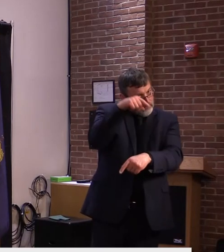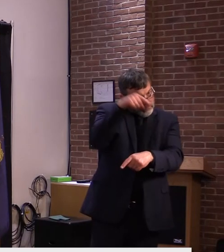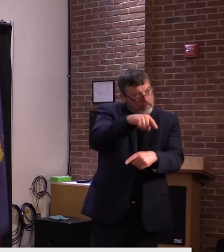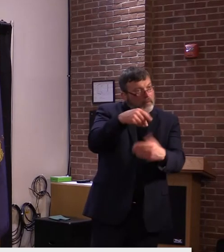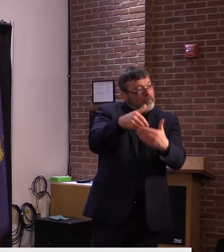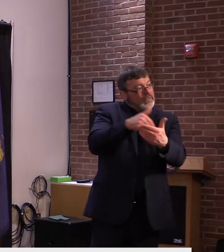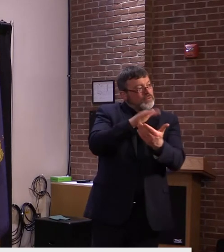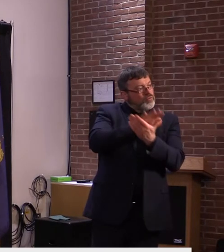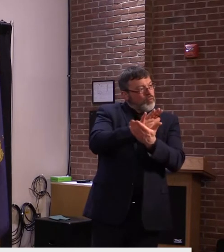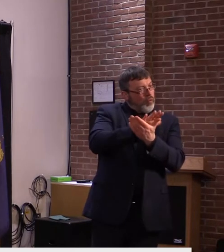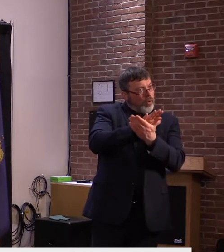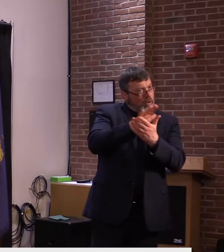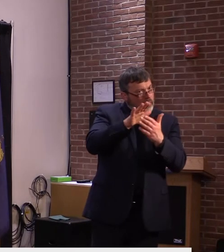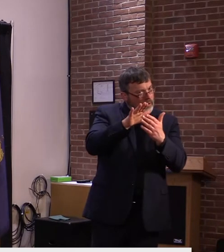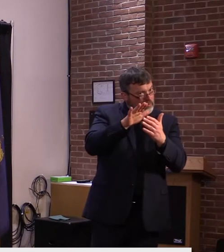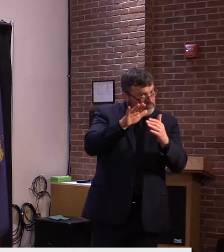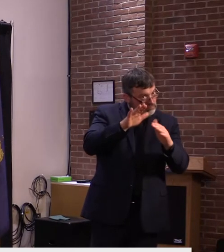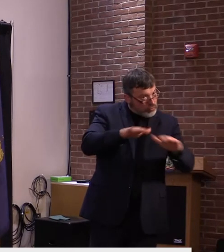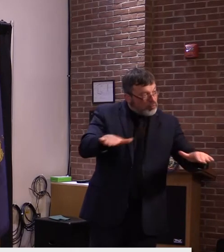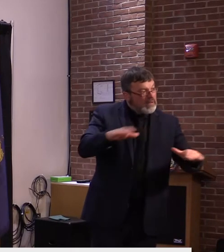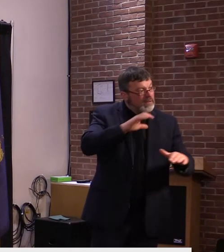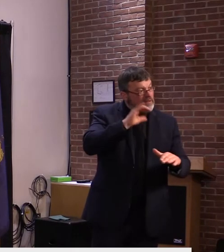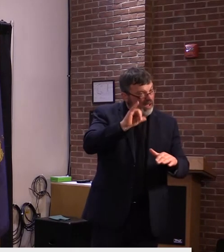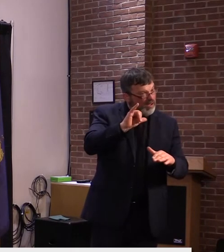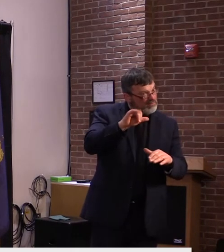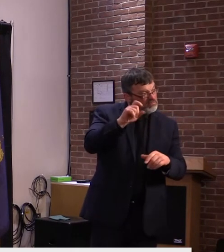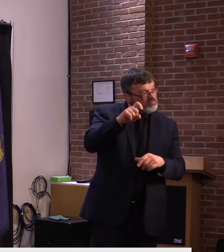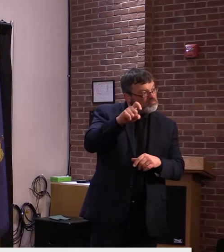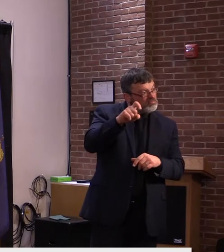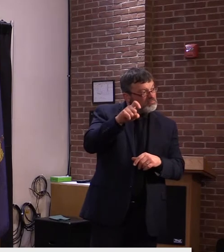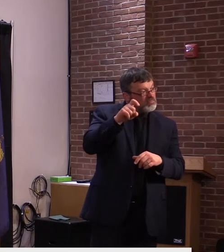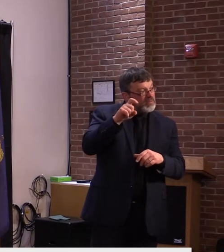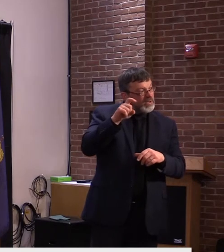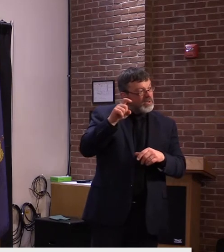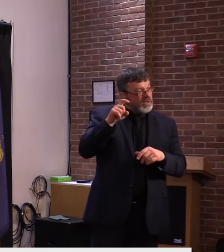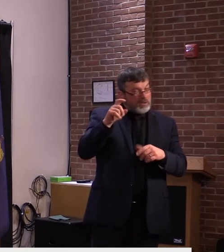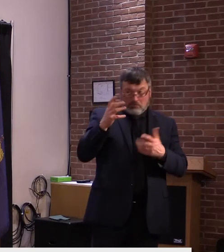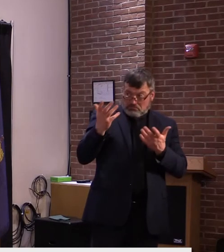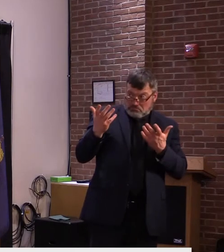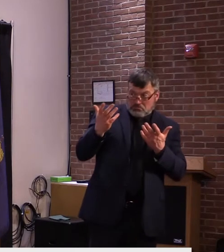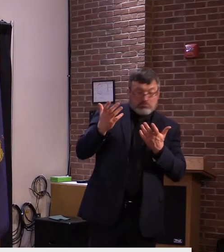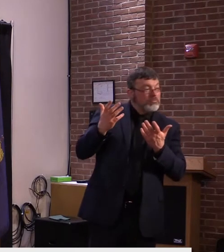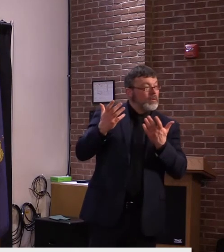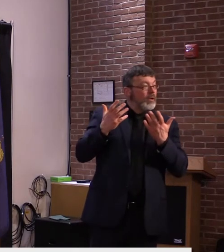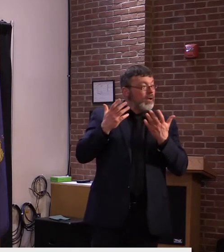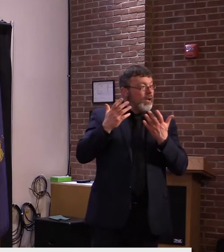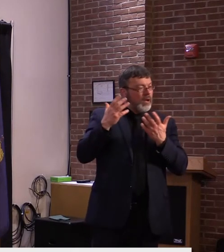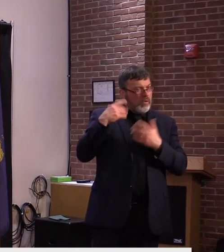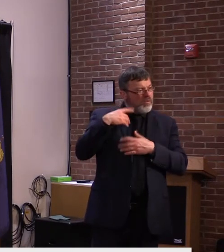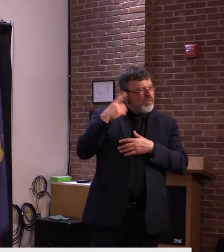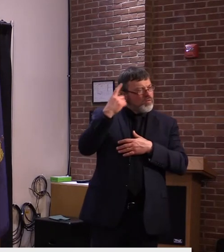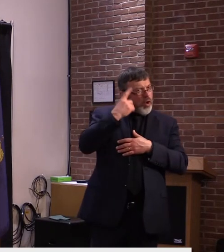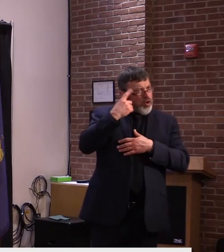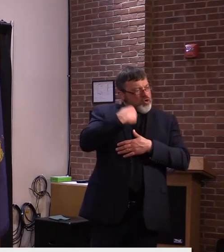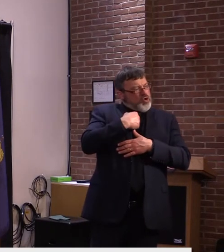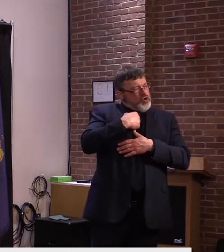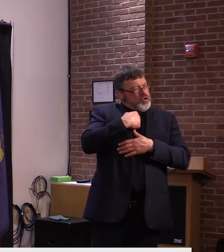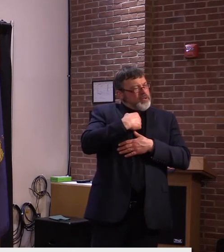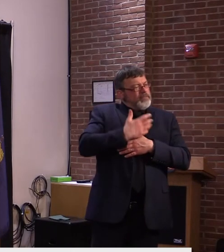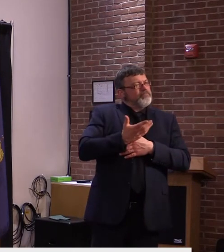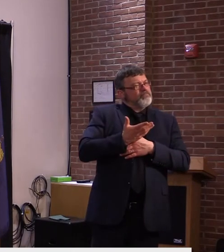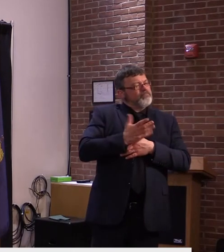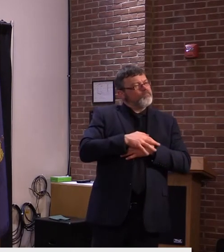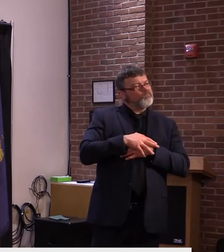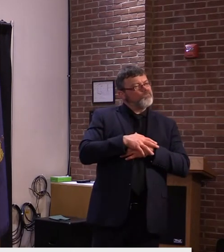is expected to be discussed. And so I'm wondering why, with COVID-19 apparently causing so